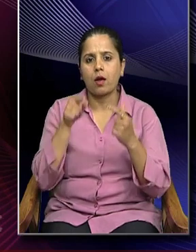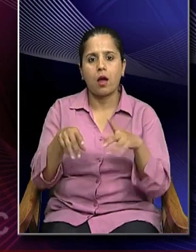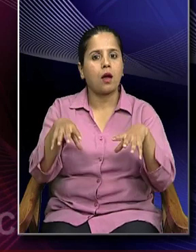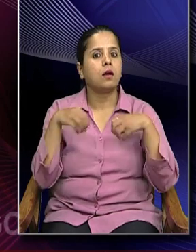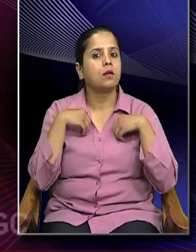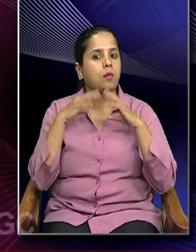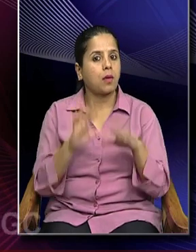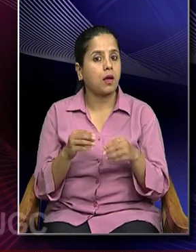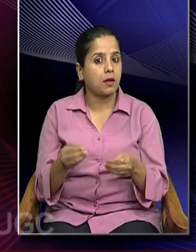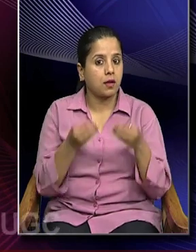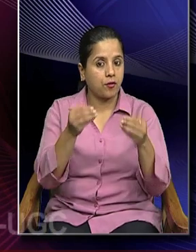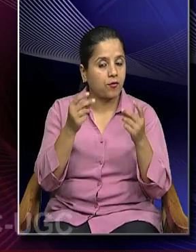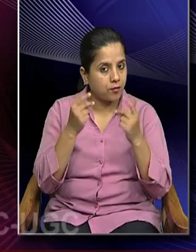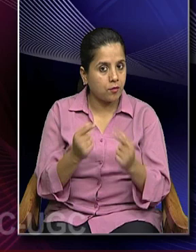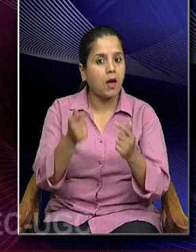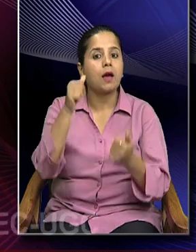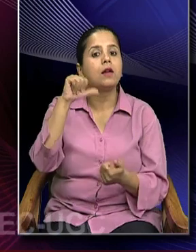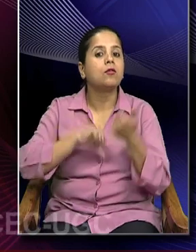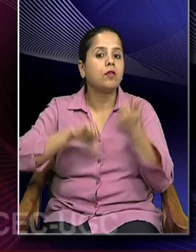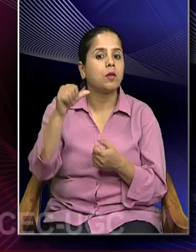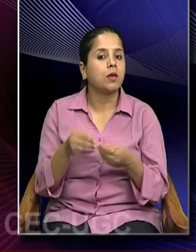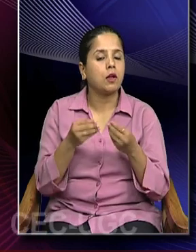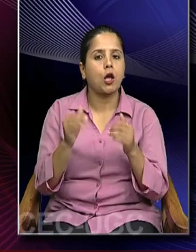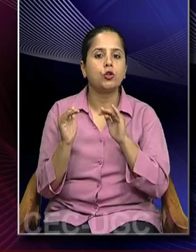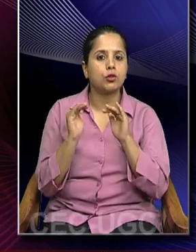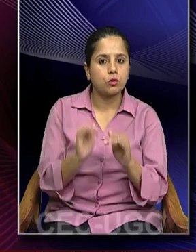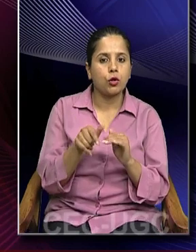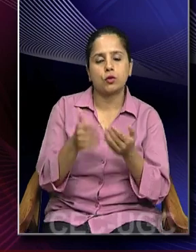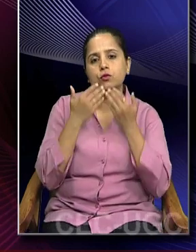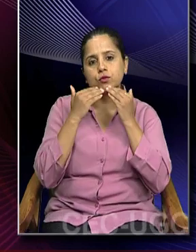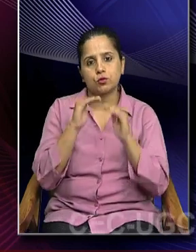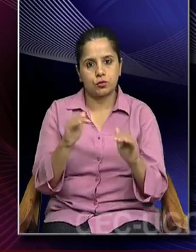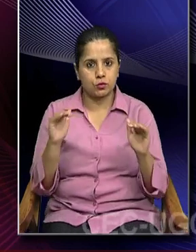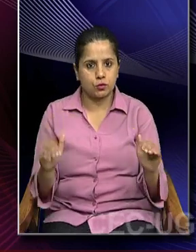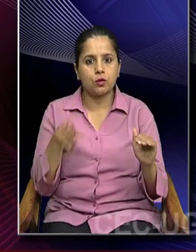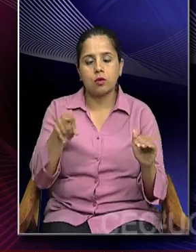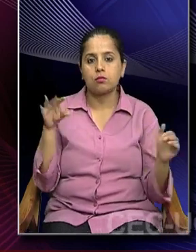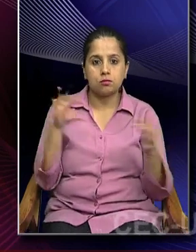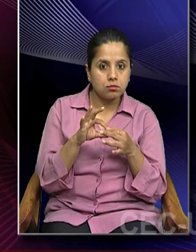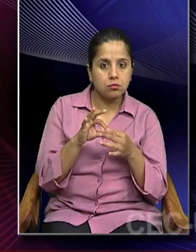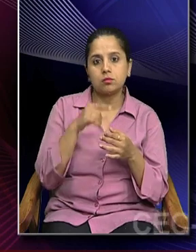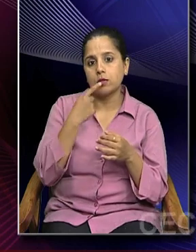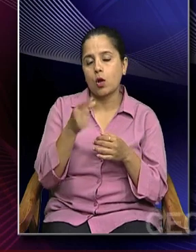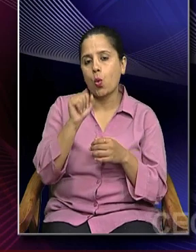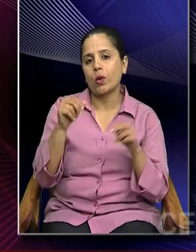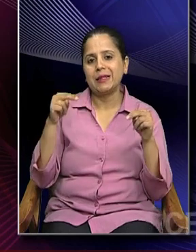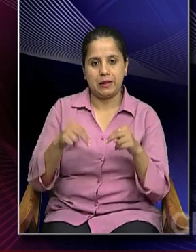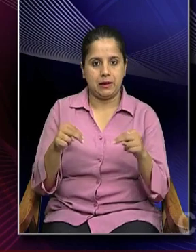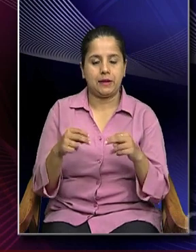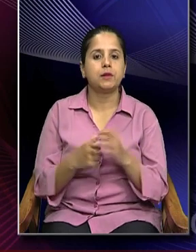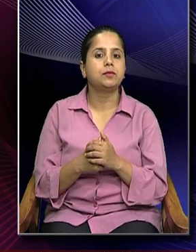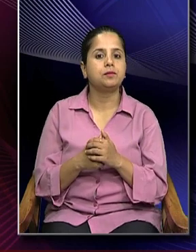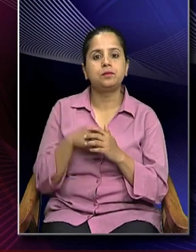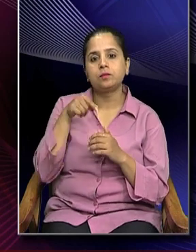to provide an immediate feedback and support to students based on their needs,